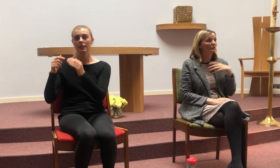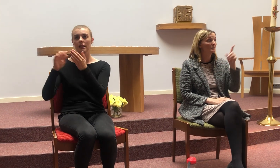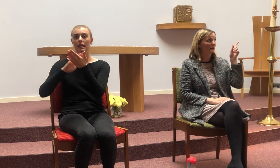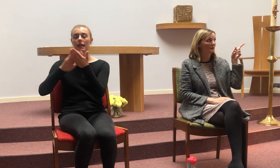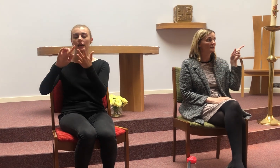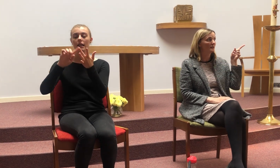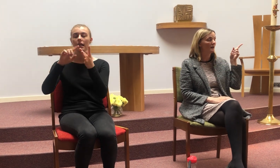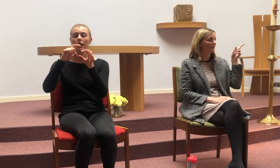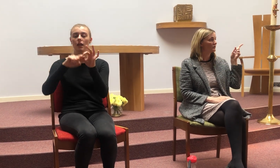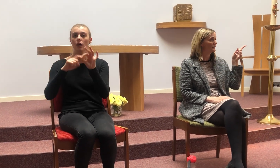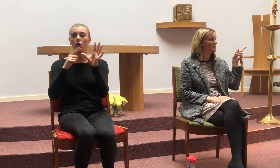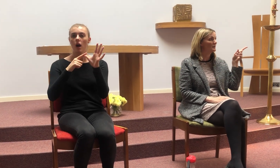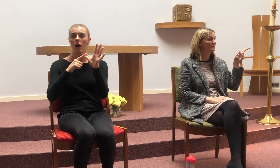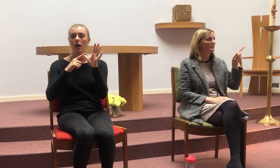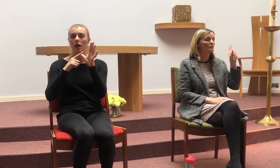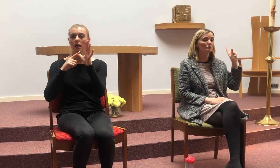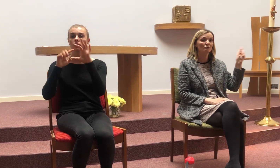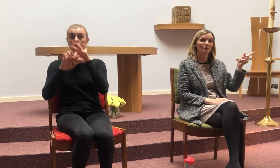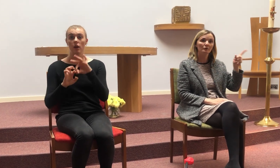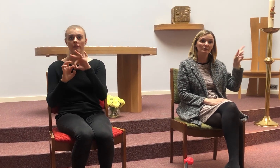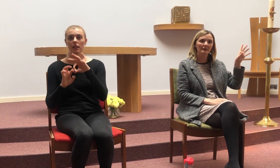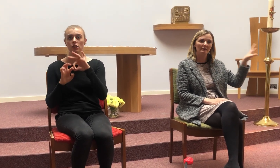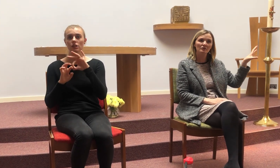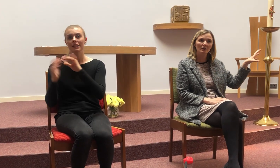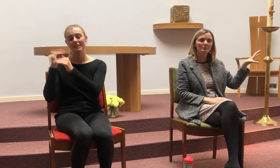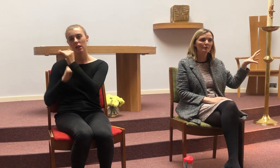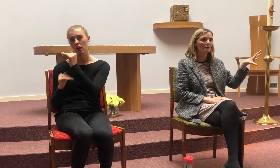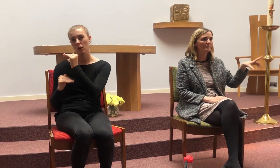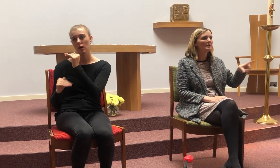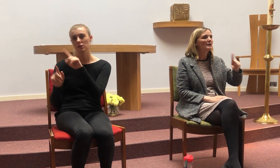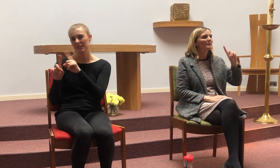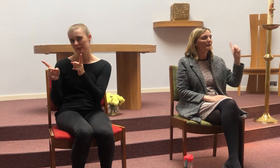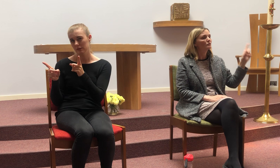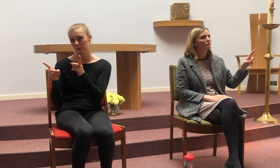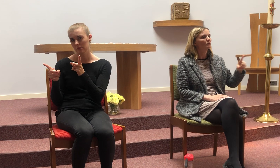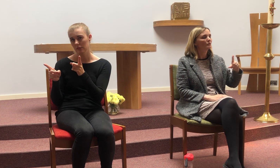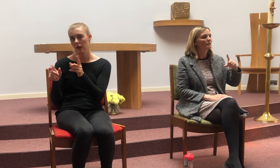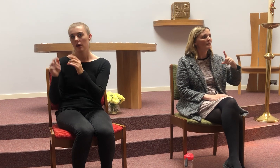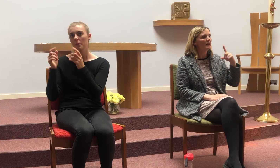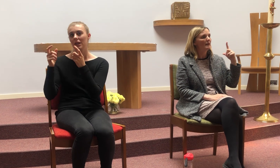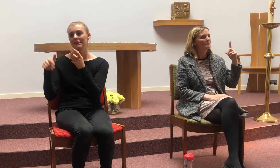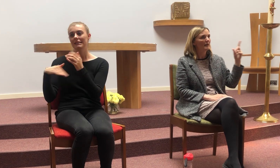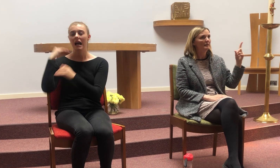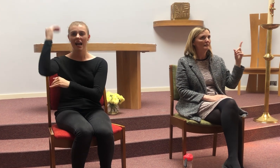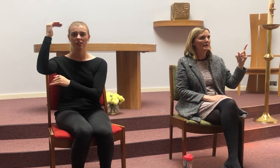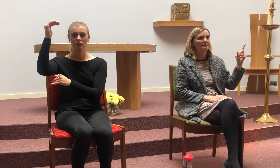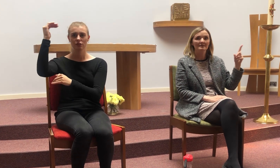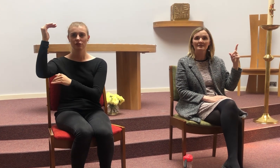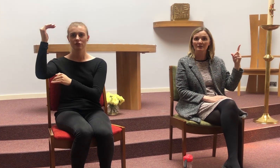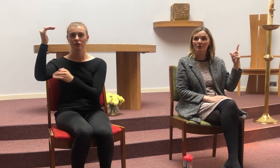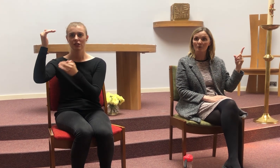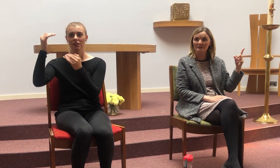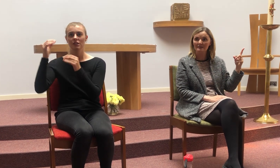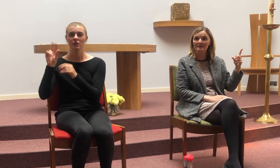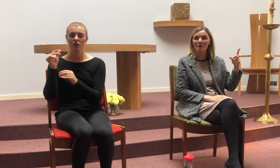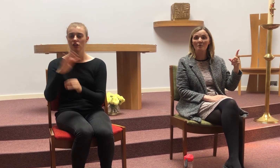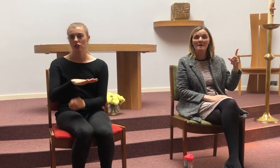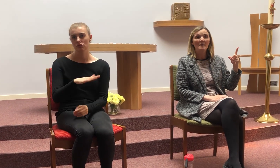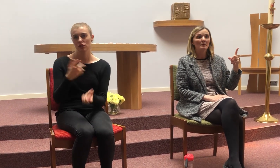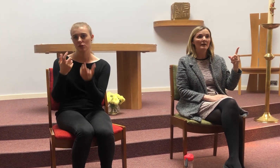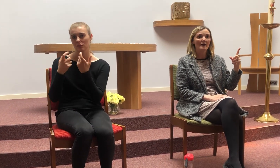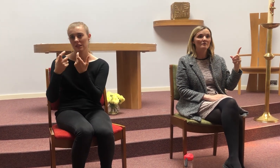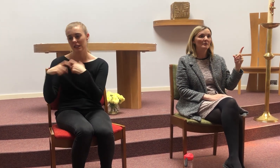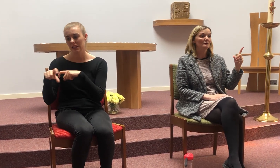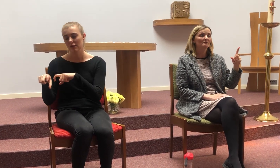been really lucky because the Irish Deaf Society have just run through their education programme. They've just run a healthcare assistant course.